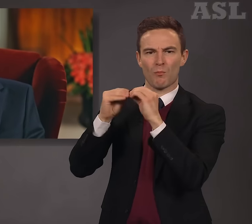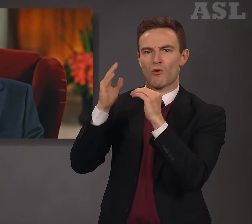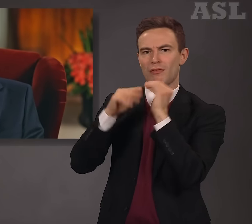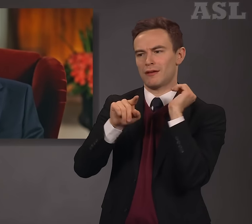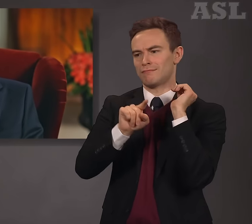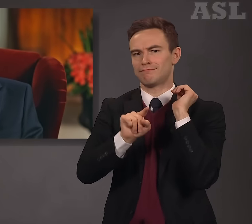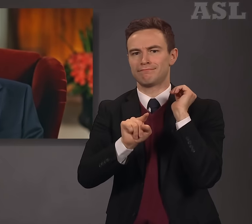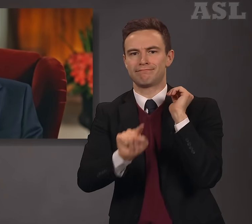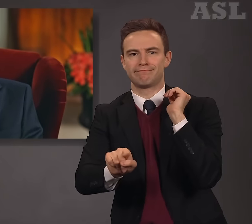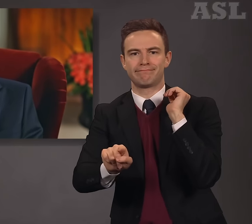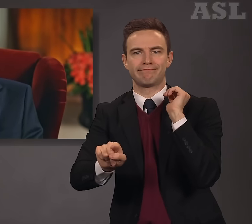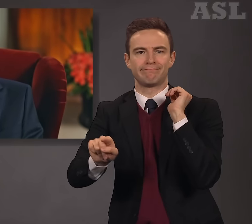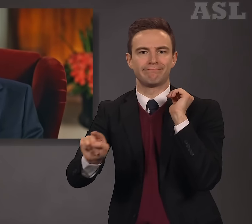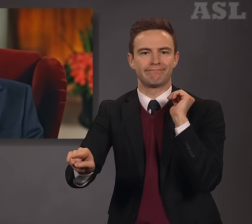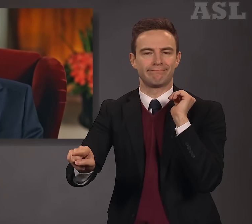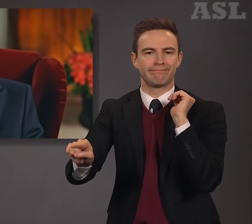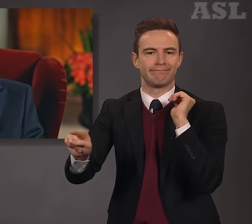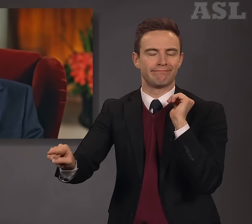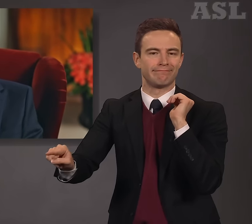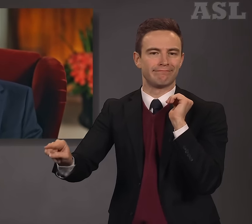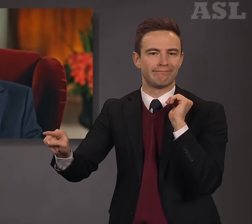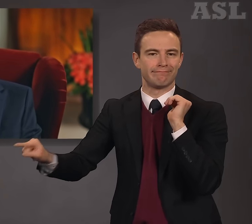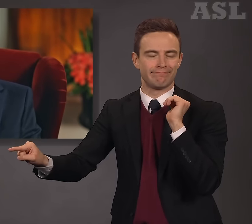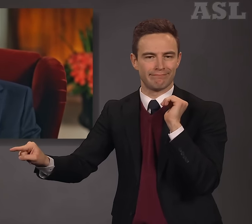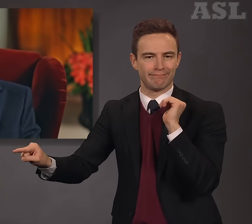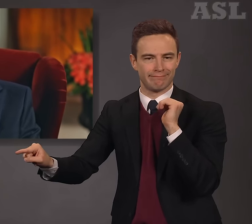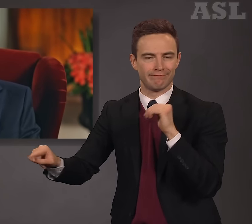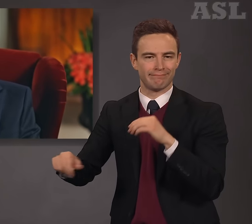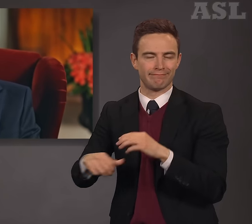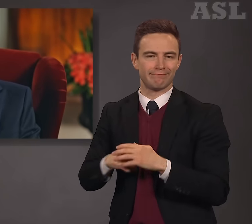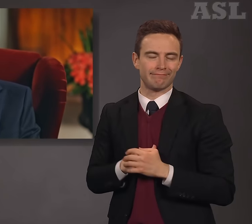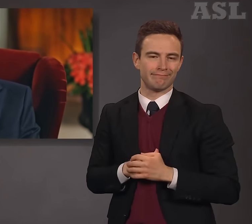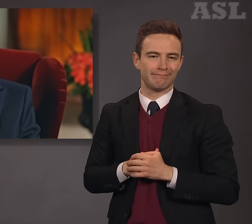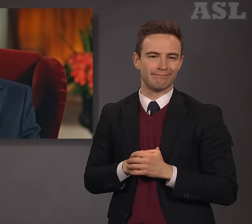understand God's magnificent plan more.